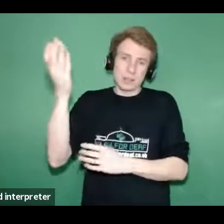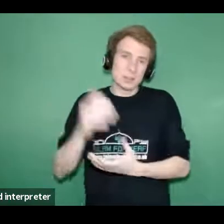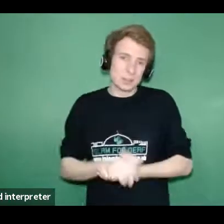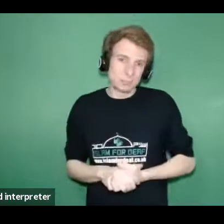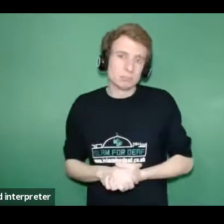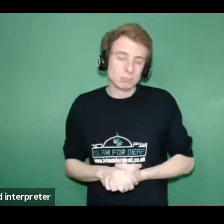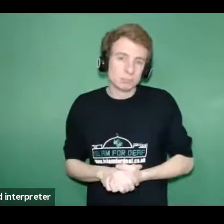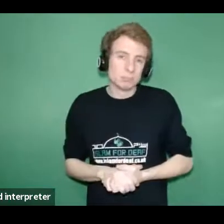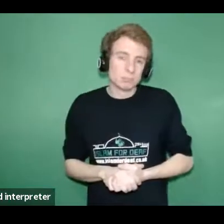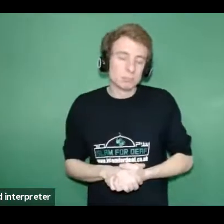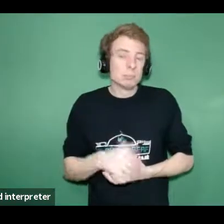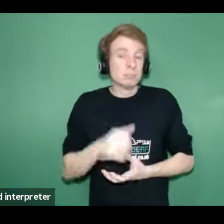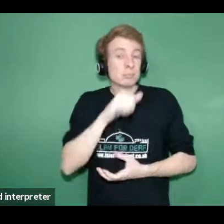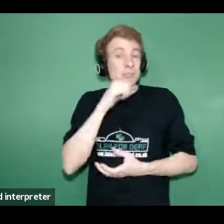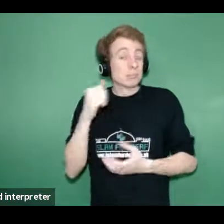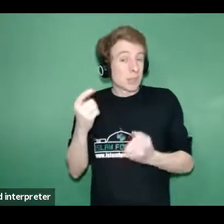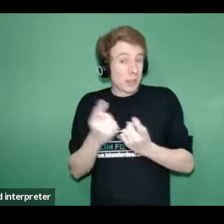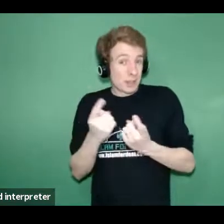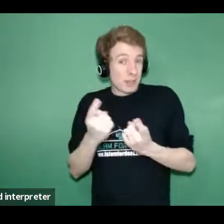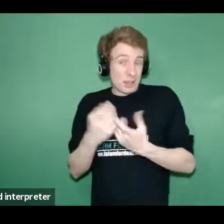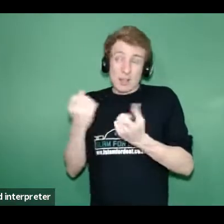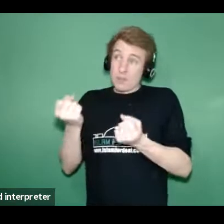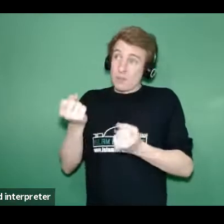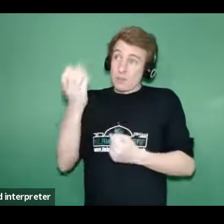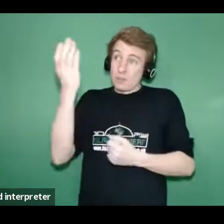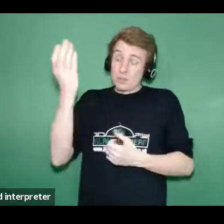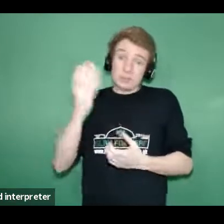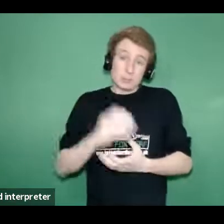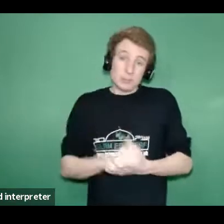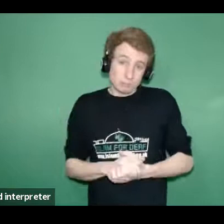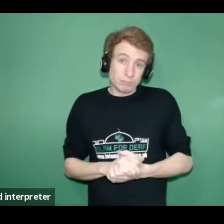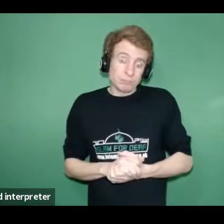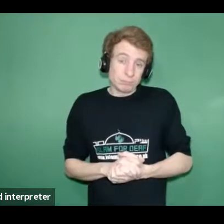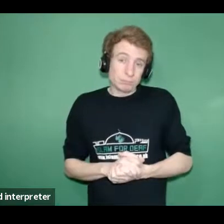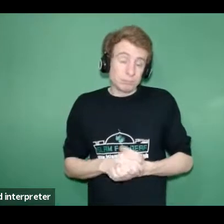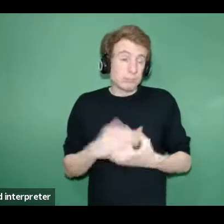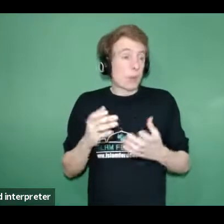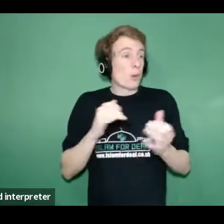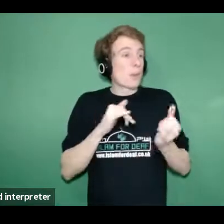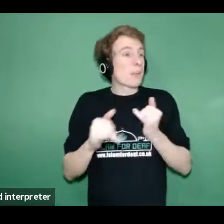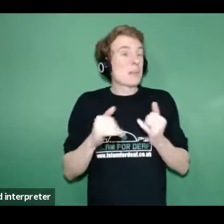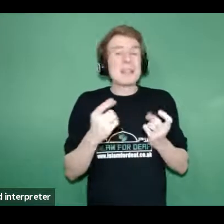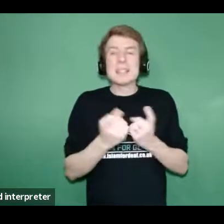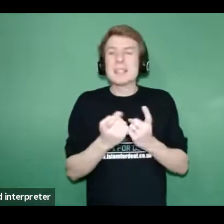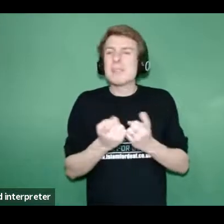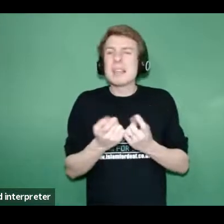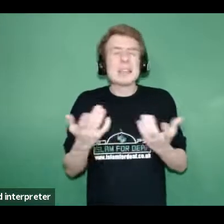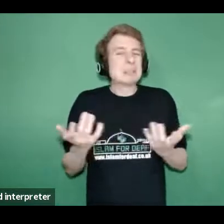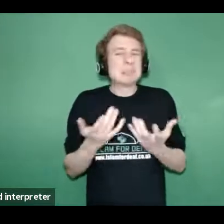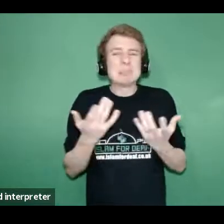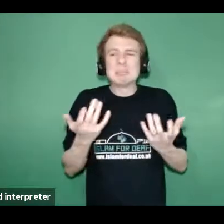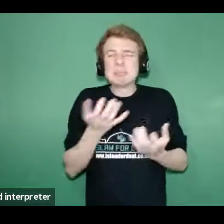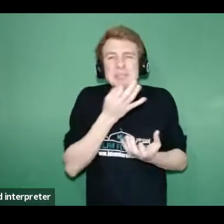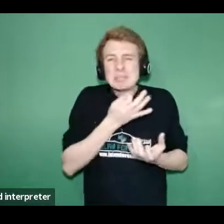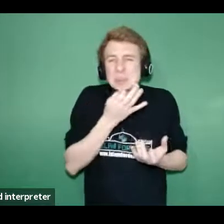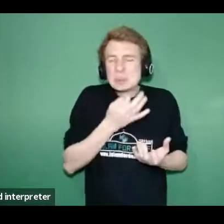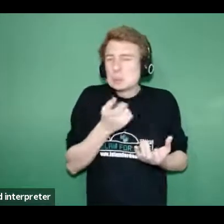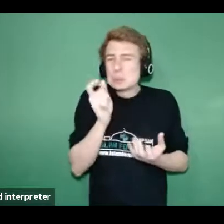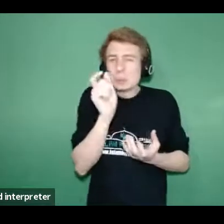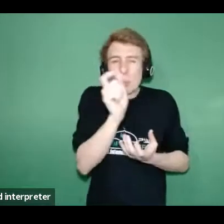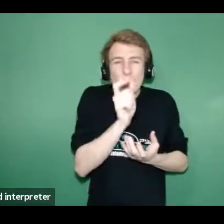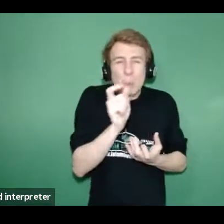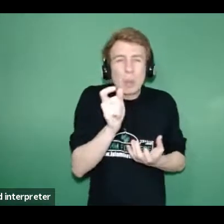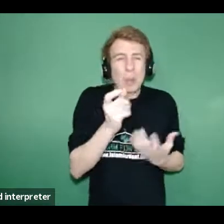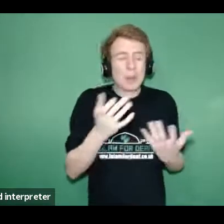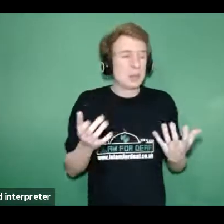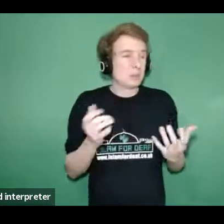have in the paradise. So even if it is something small or something that we would maybe